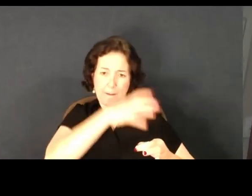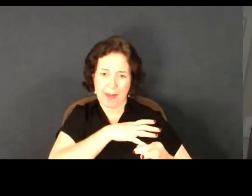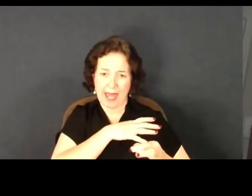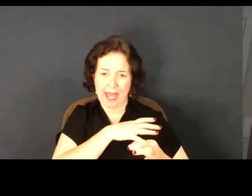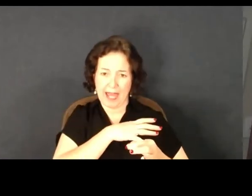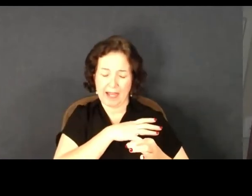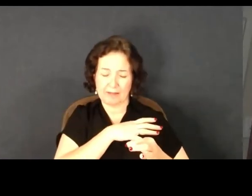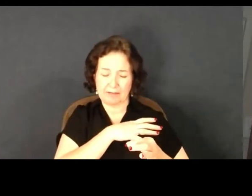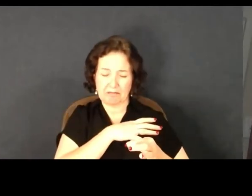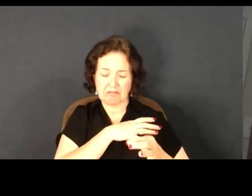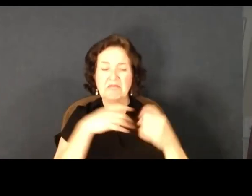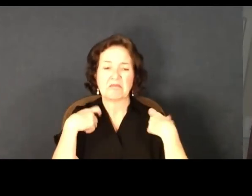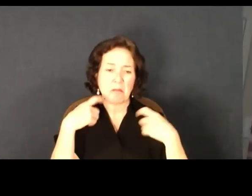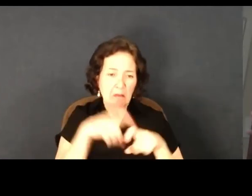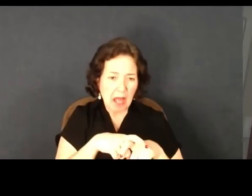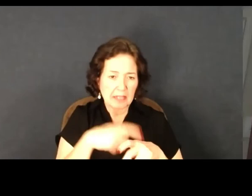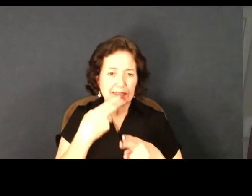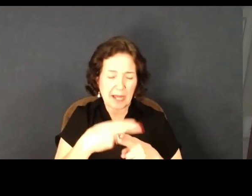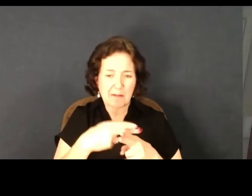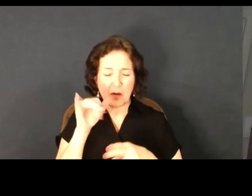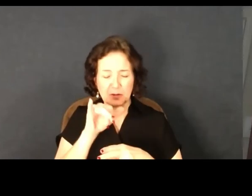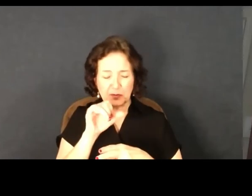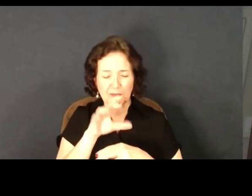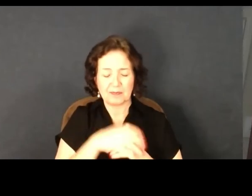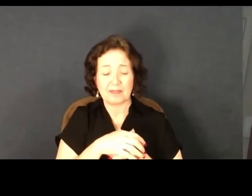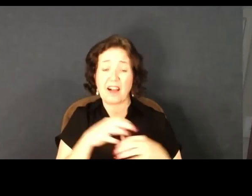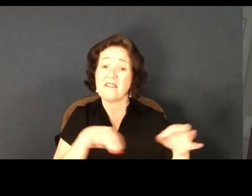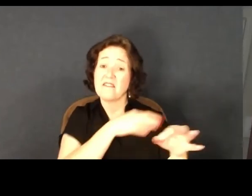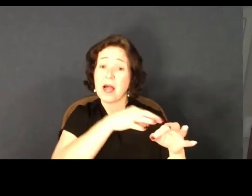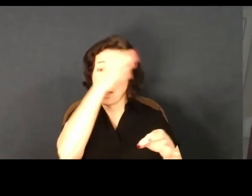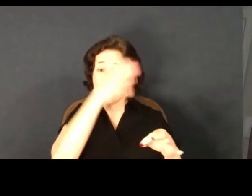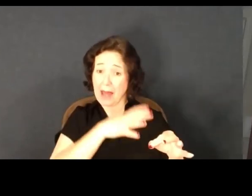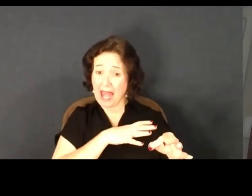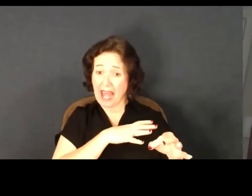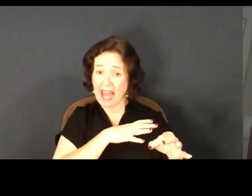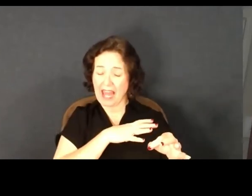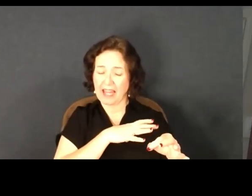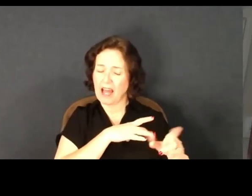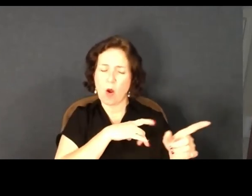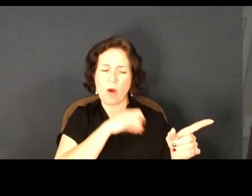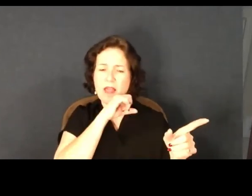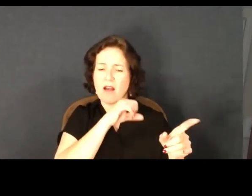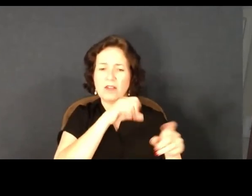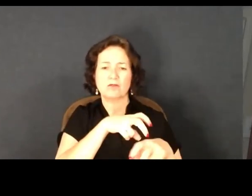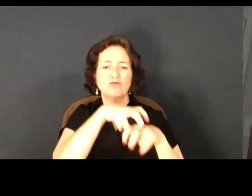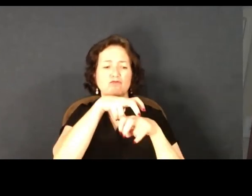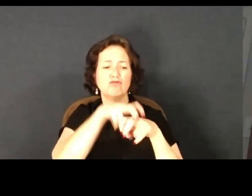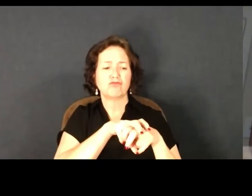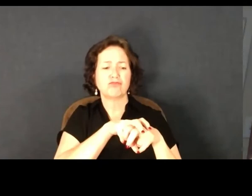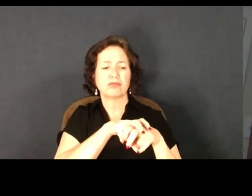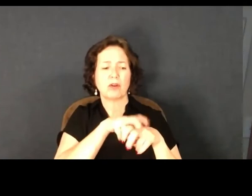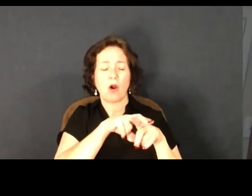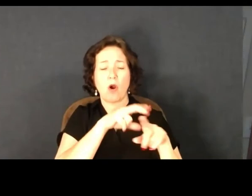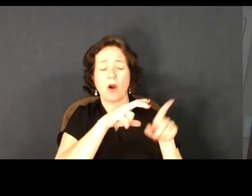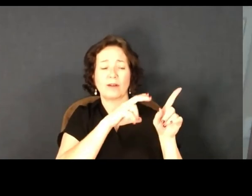violinista. Now, the fiddler man would love to sit on Bertha's front porch, and he would